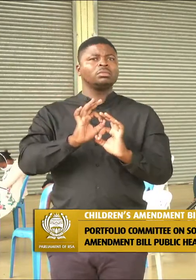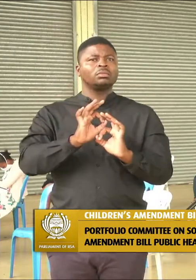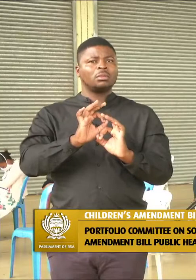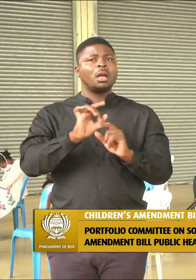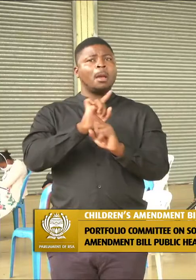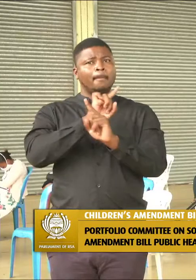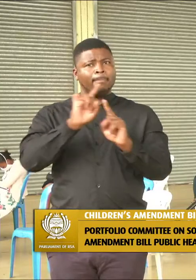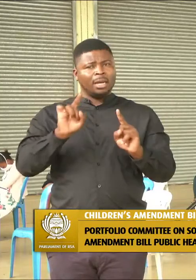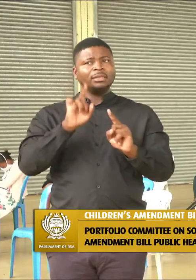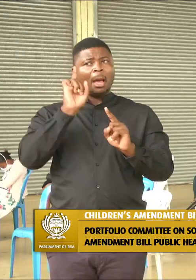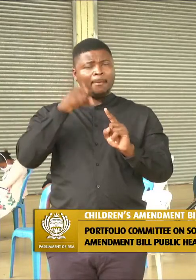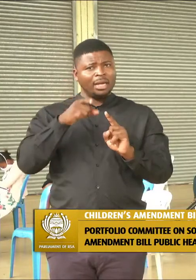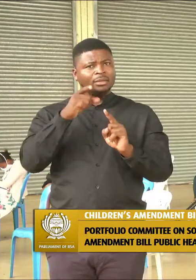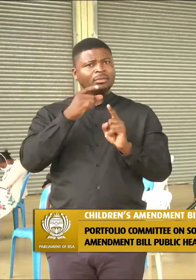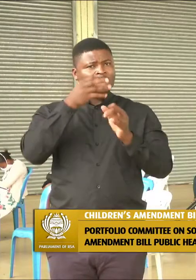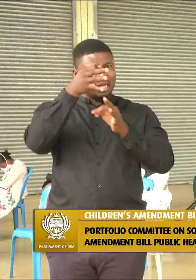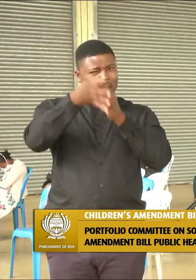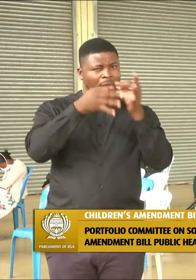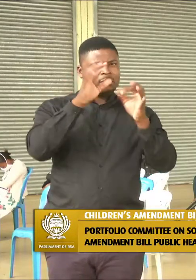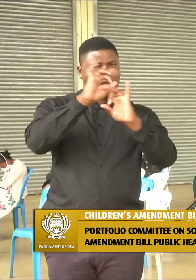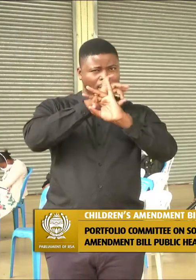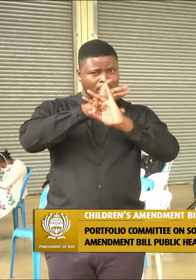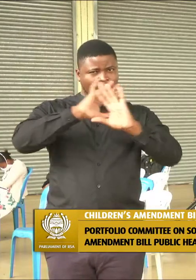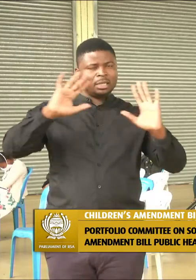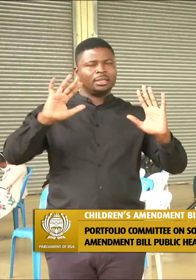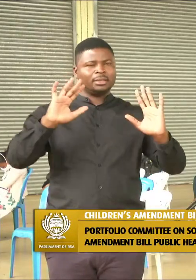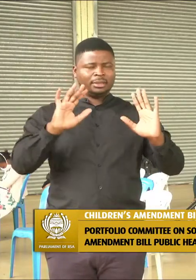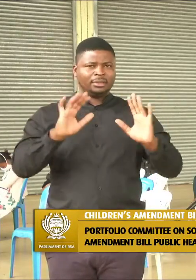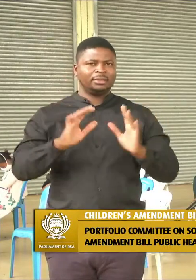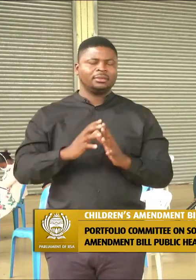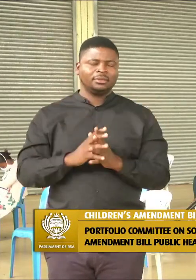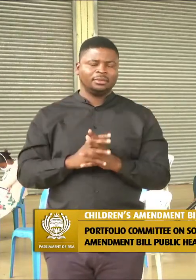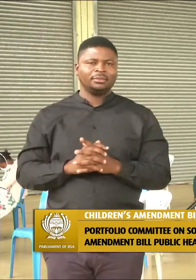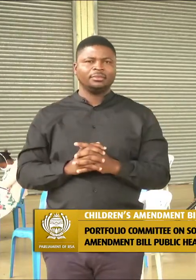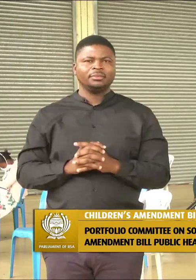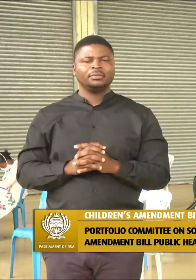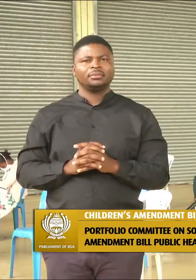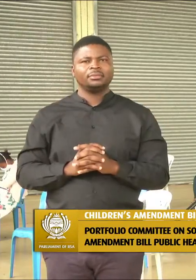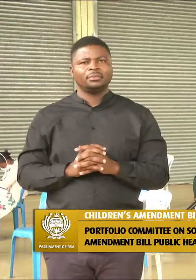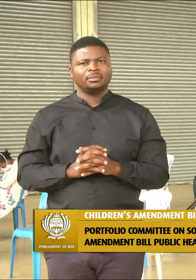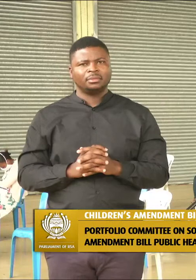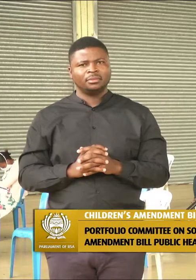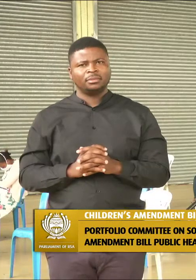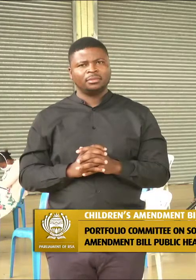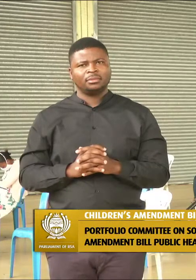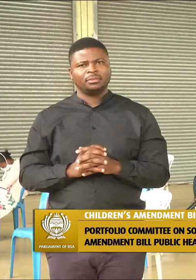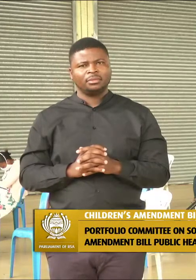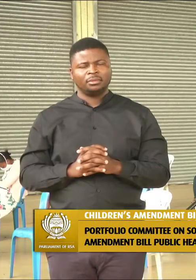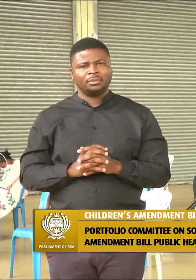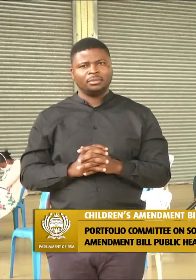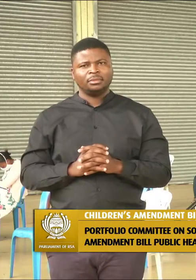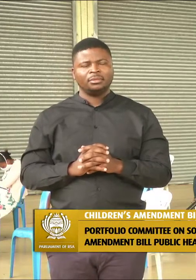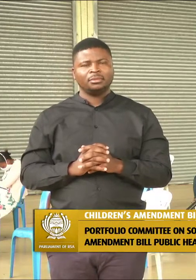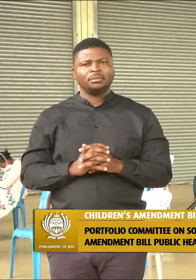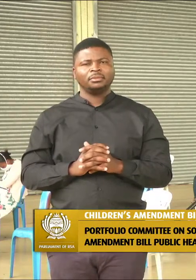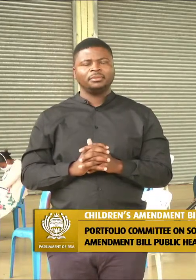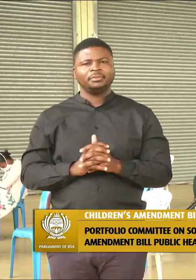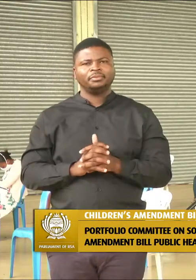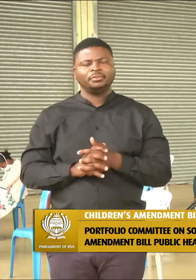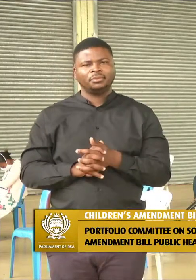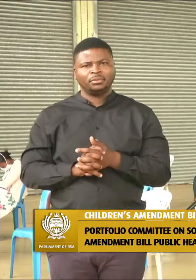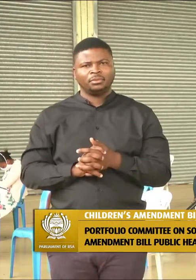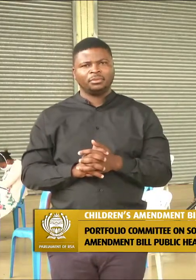a bit more clearly. Ngibona ukuthi ke nakuba lo mthetho sivivinywa ubonakala uphokophelele ohlangothini